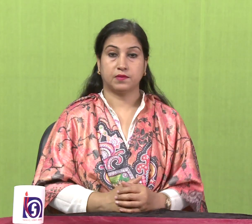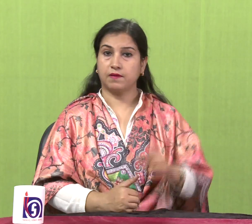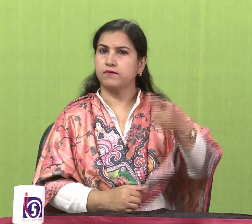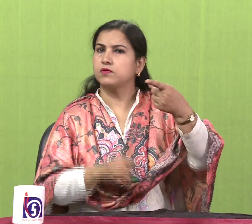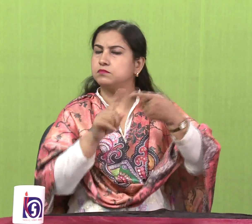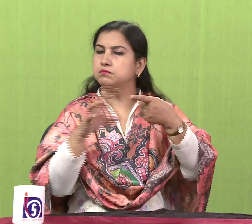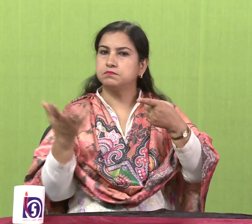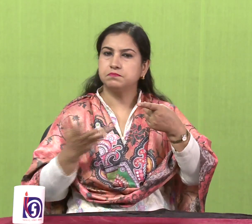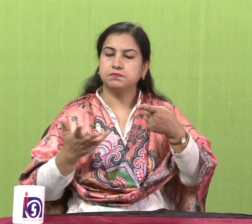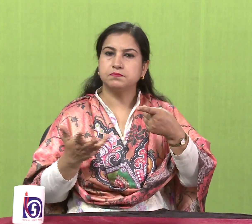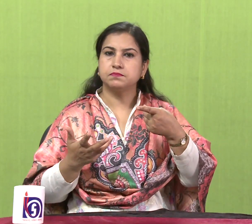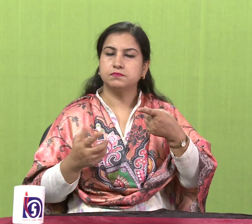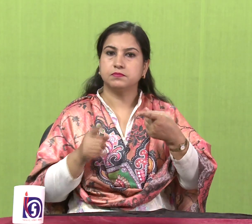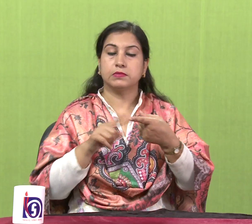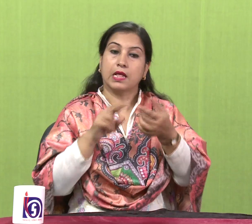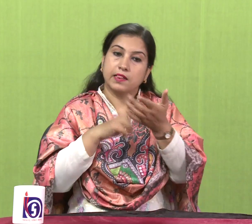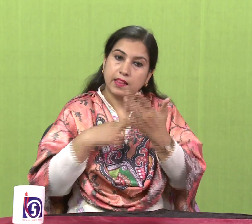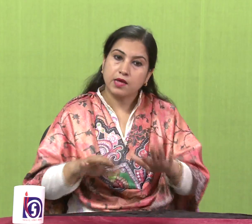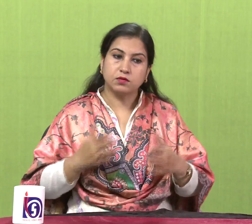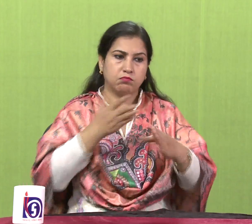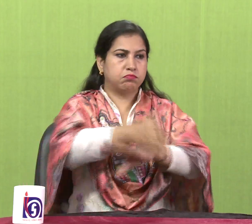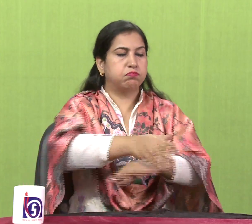First, one is natural disaster.